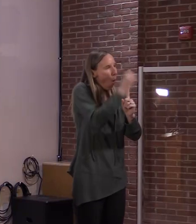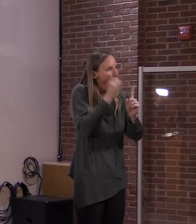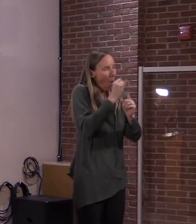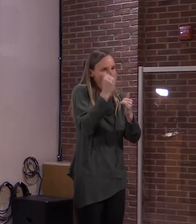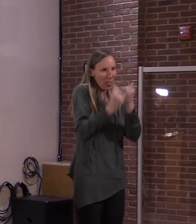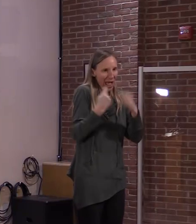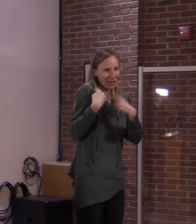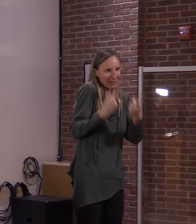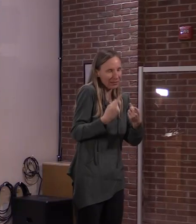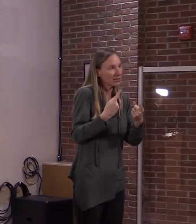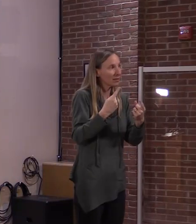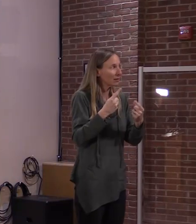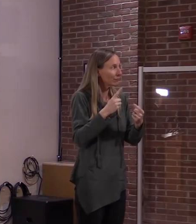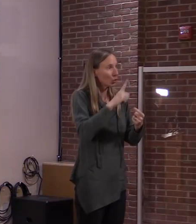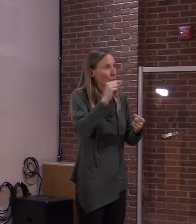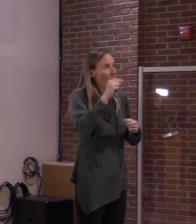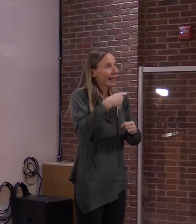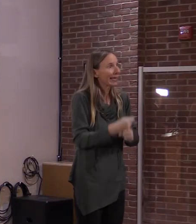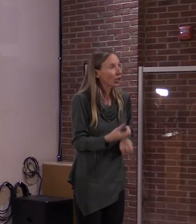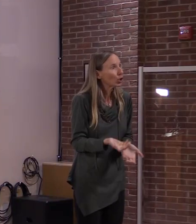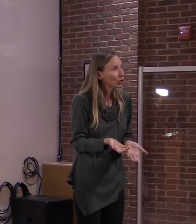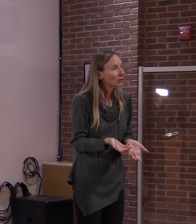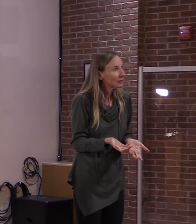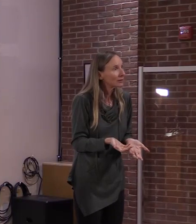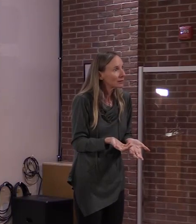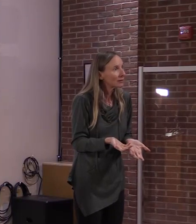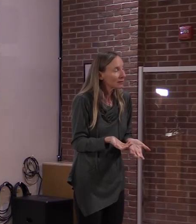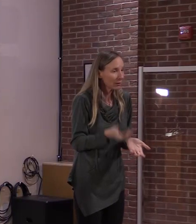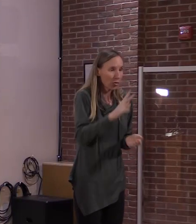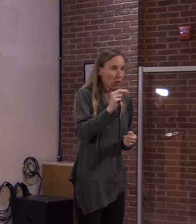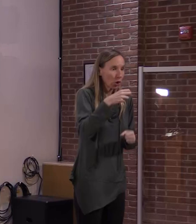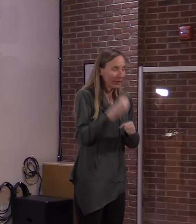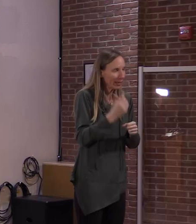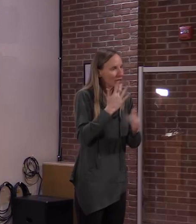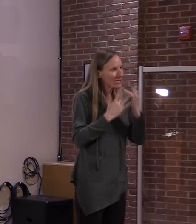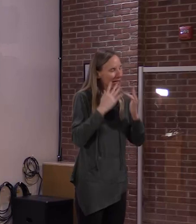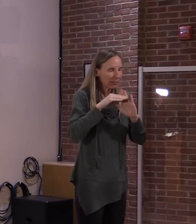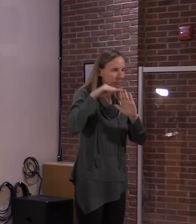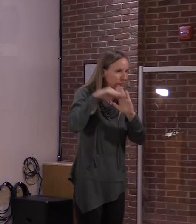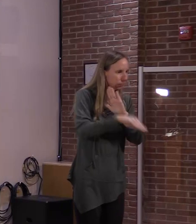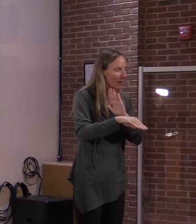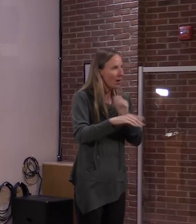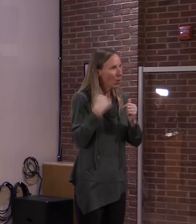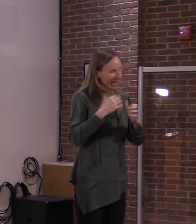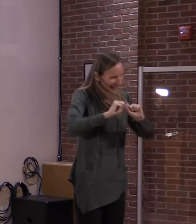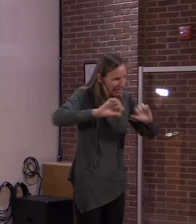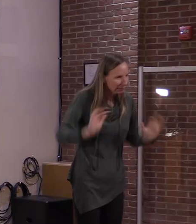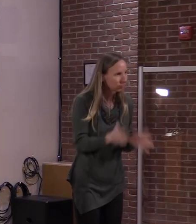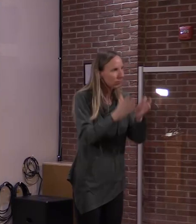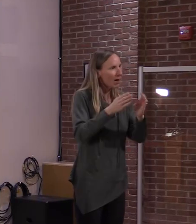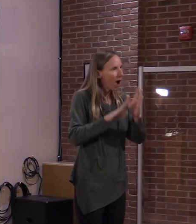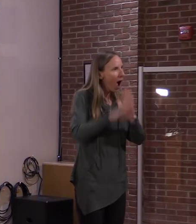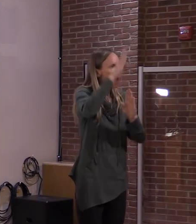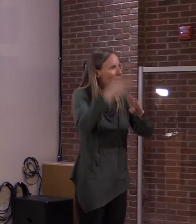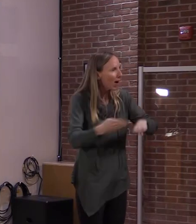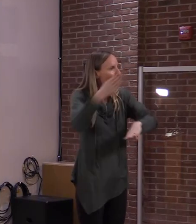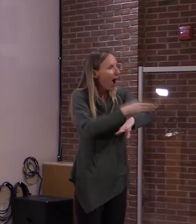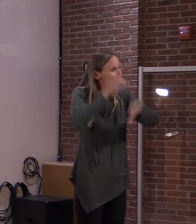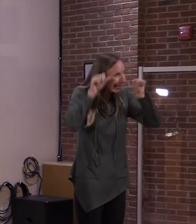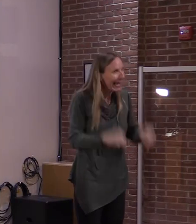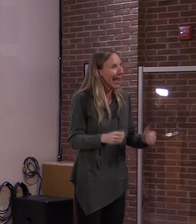over the last couple of decades, multiple decades. So we can make a difference here, and we can make them more